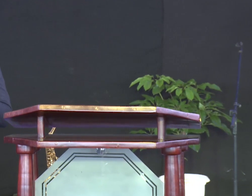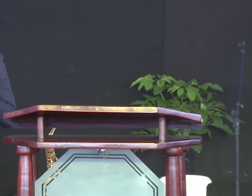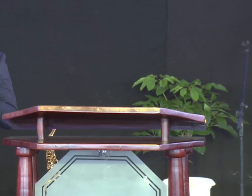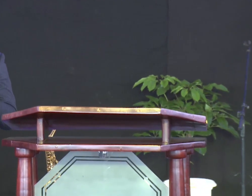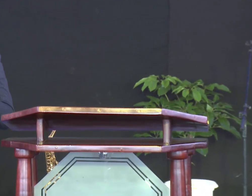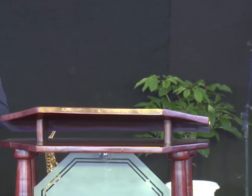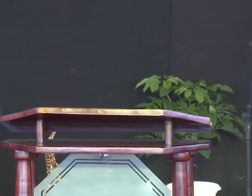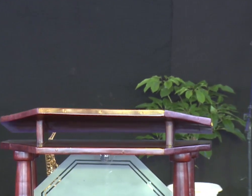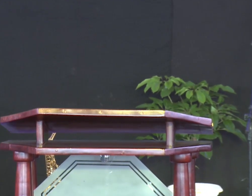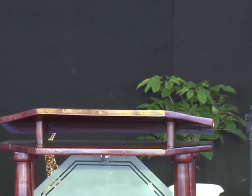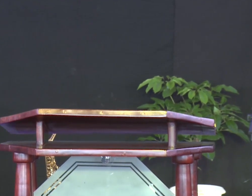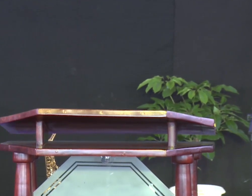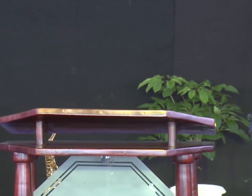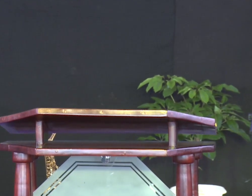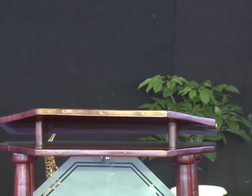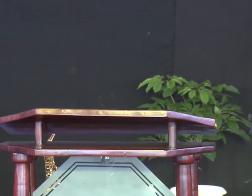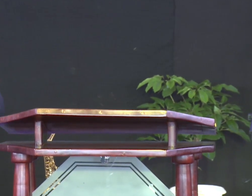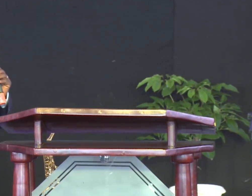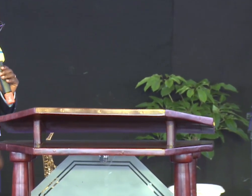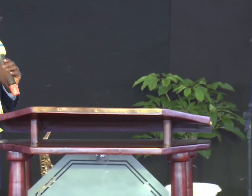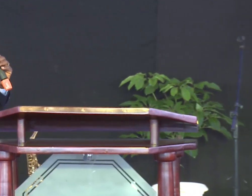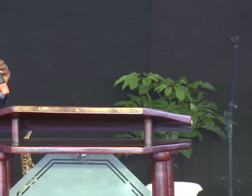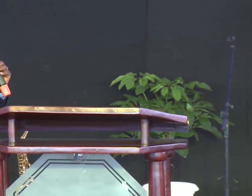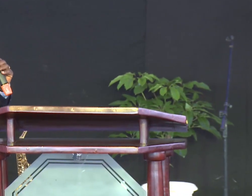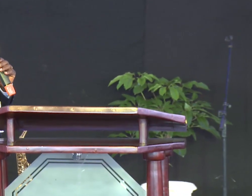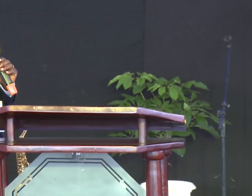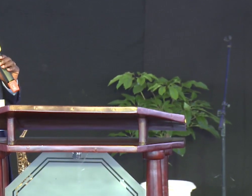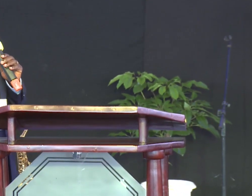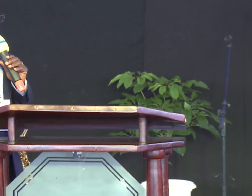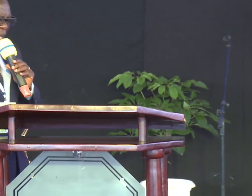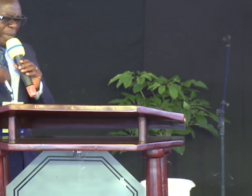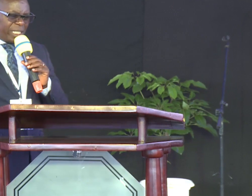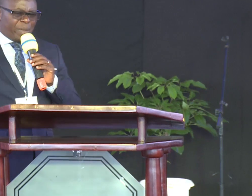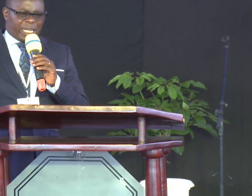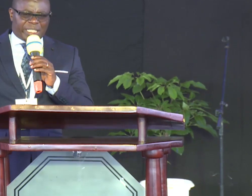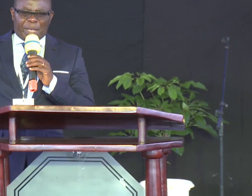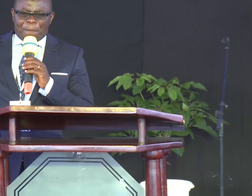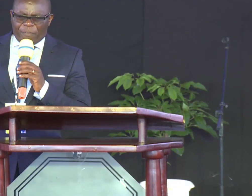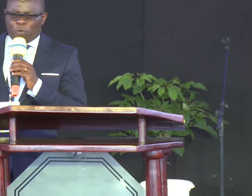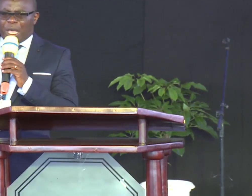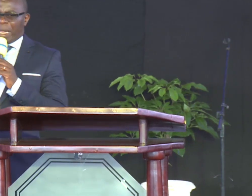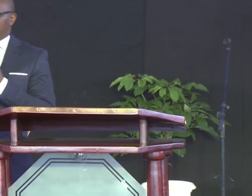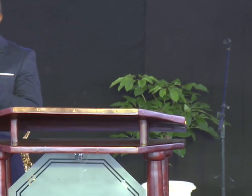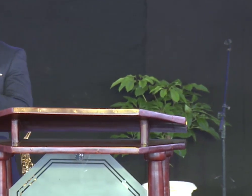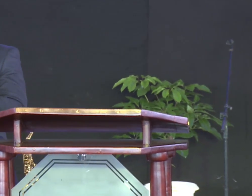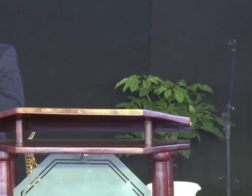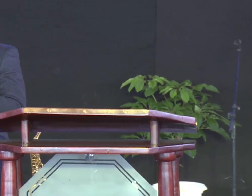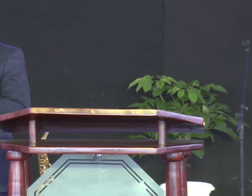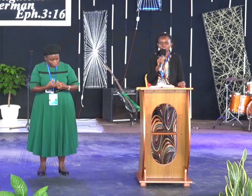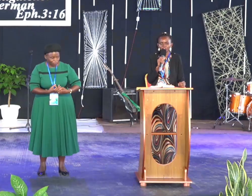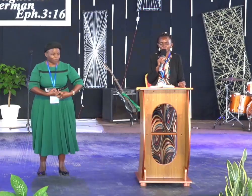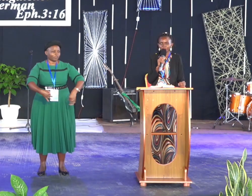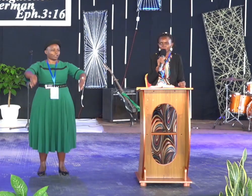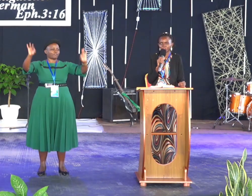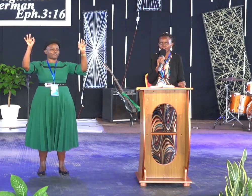know the truth. Mujja kumanya amazima. And you shall know the truth. Na amazima gajja bafula baddembe. And the